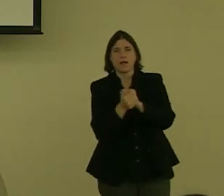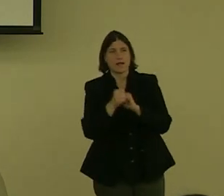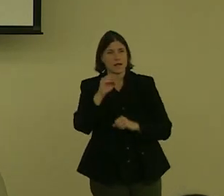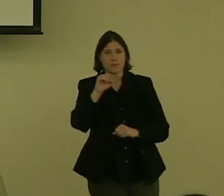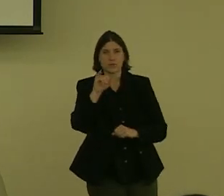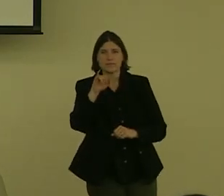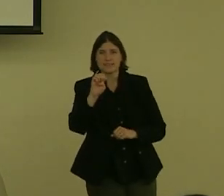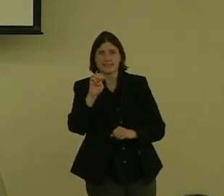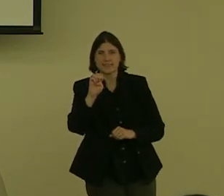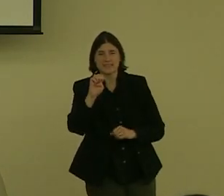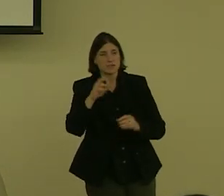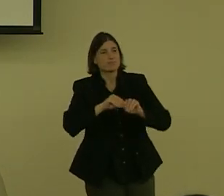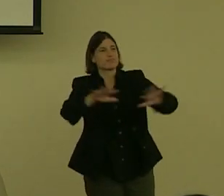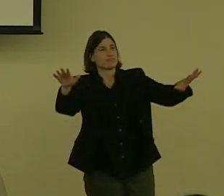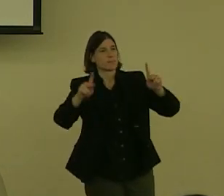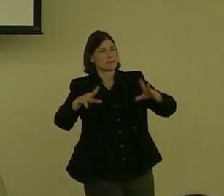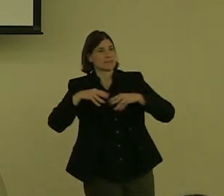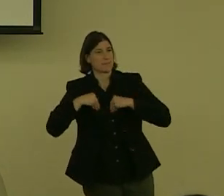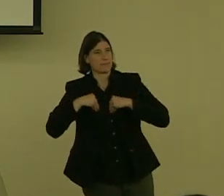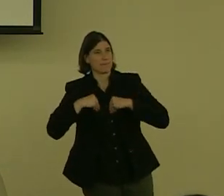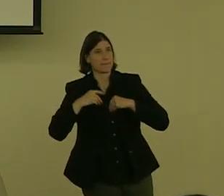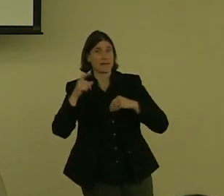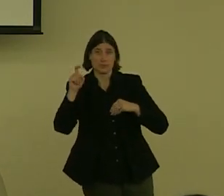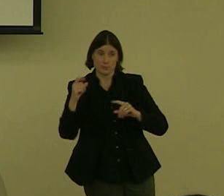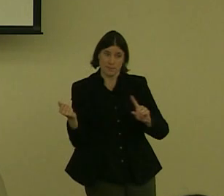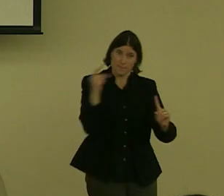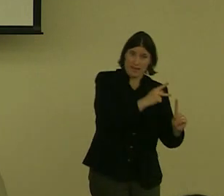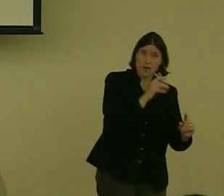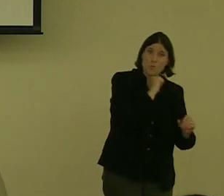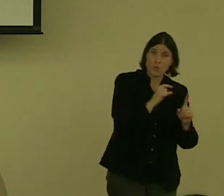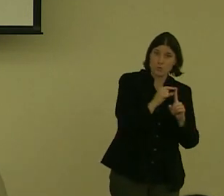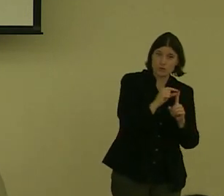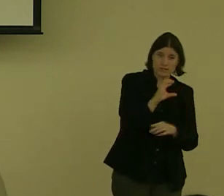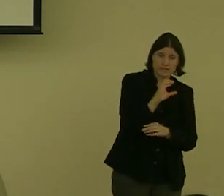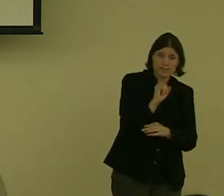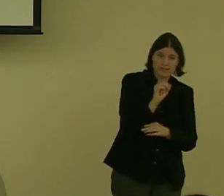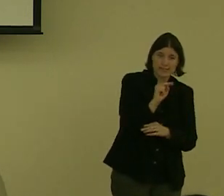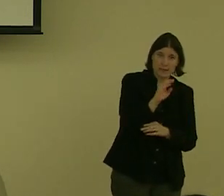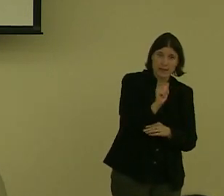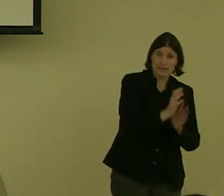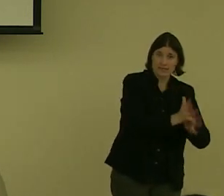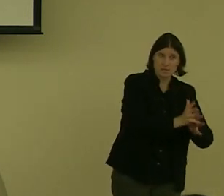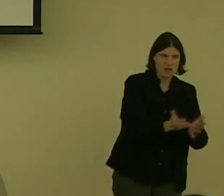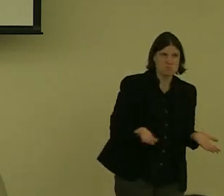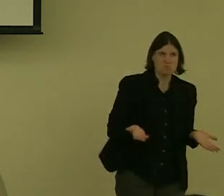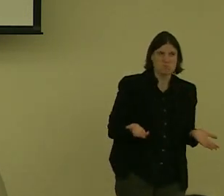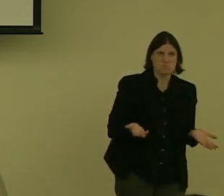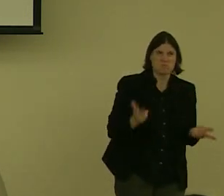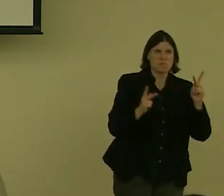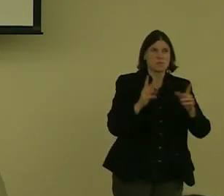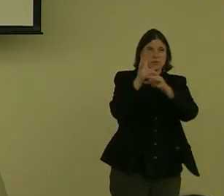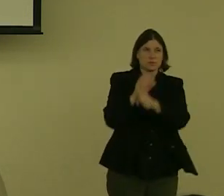back the term comics, in the same way that perhaps the term queer has been won